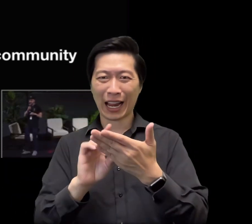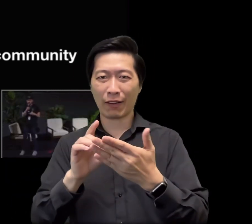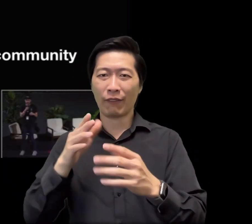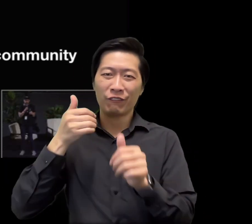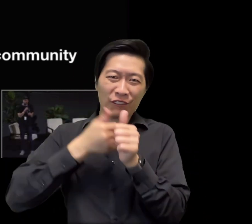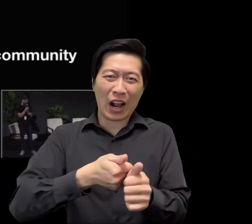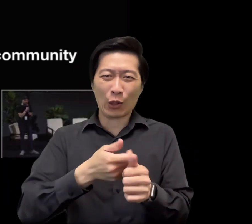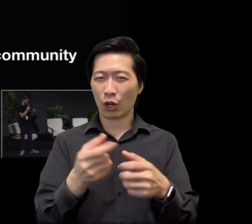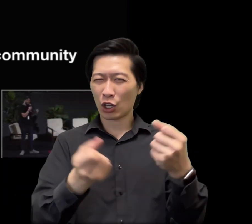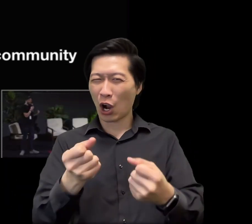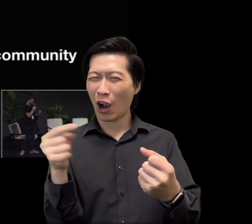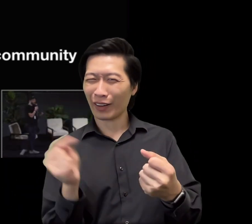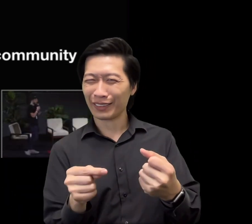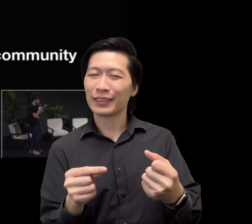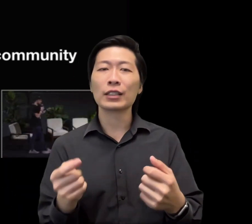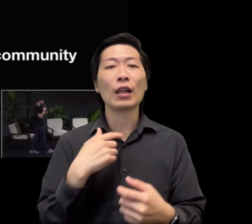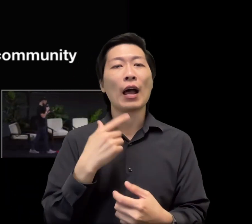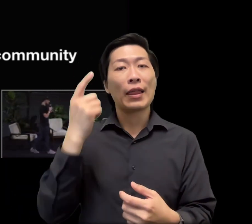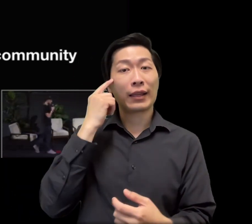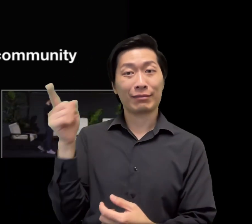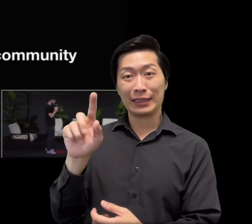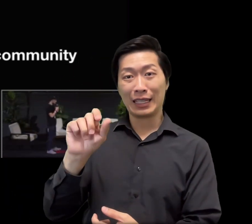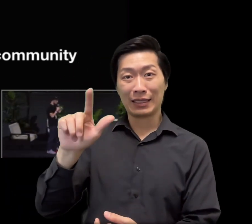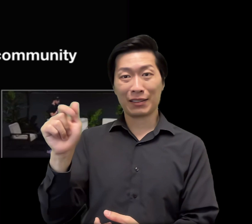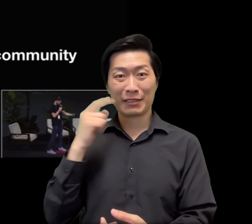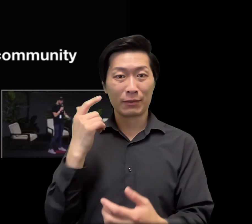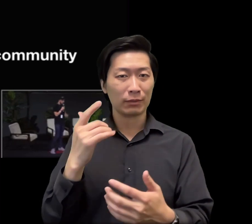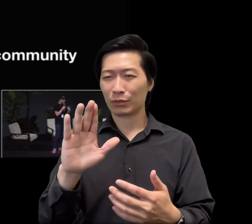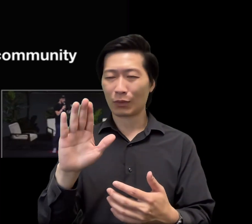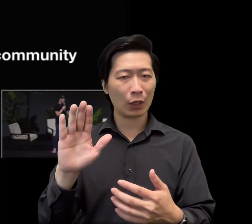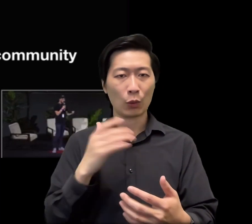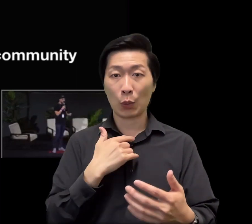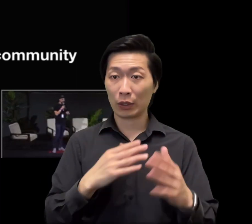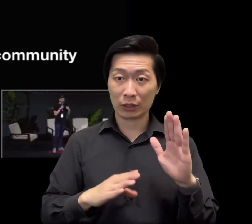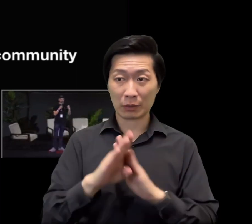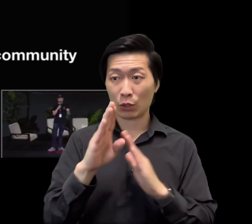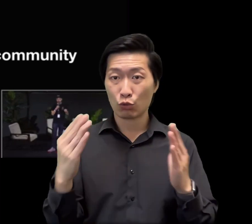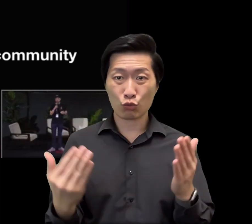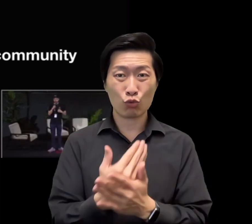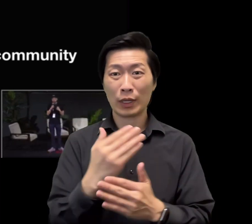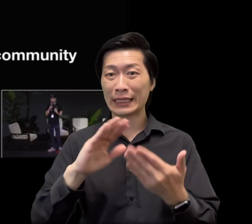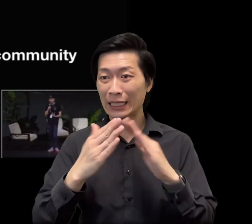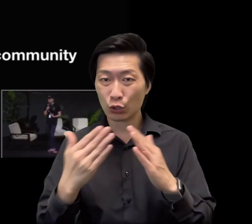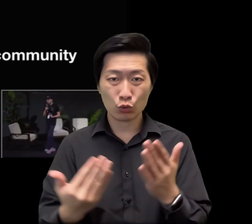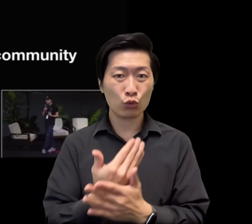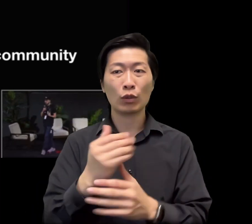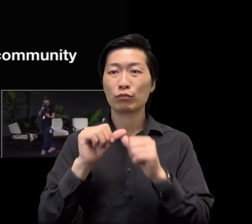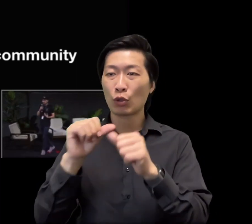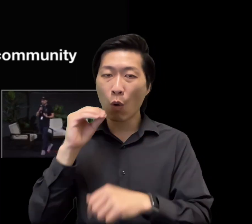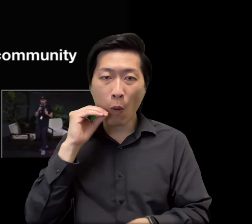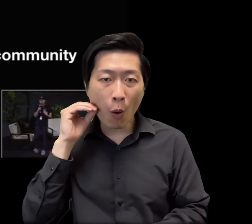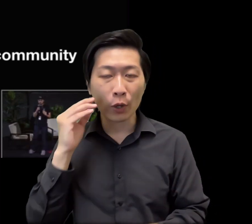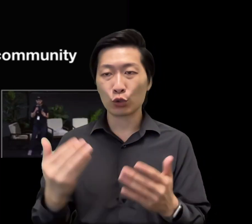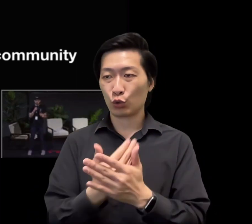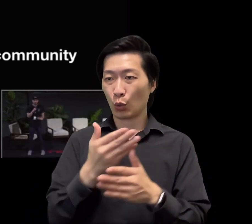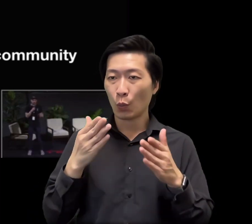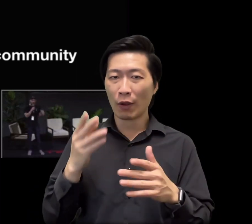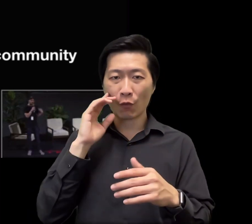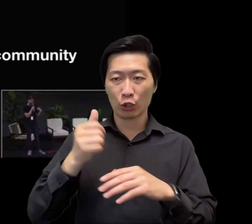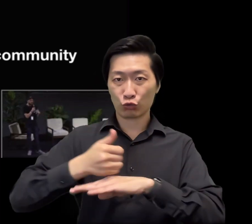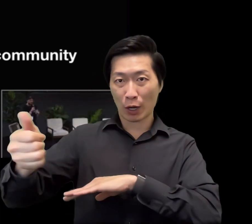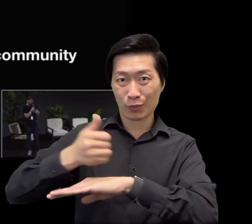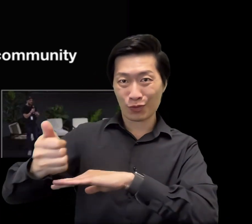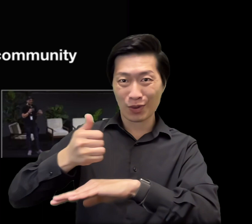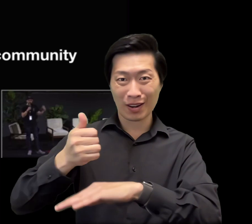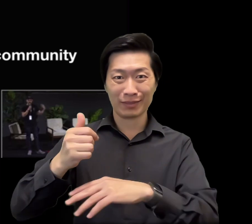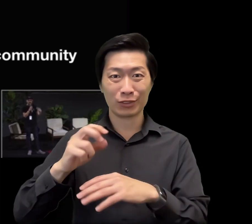it's in the hands of companies like Tesla to say, wait, hold up. If we're going to develop all these new cities, all these new sustainable homes, all these new ways of transportation, how can